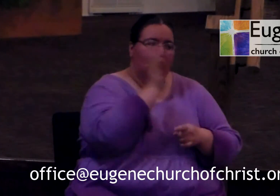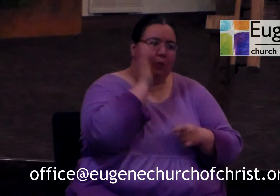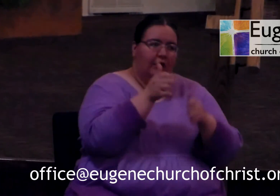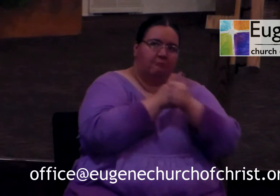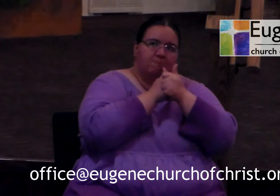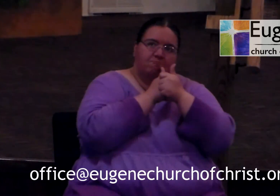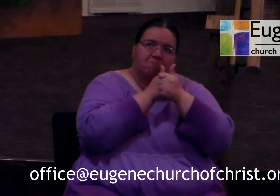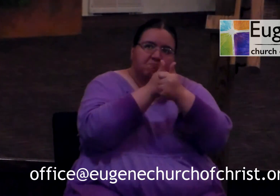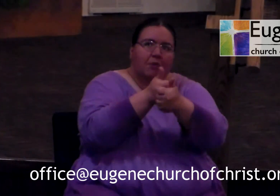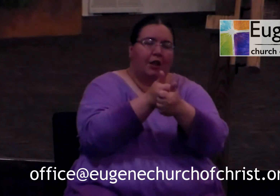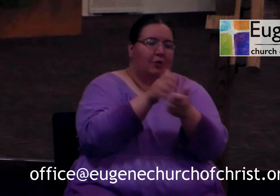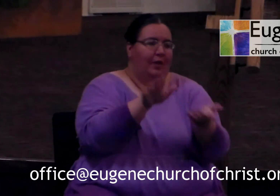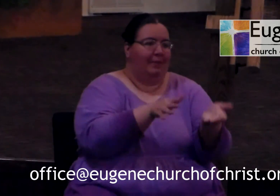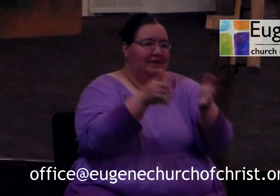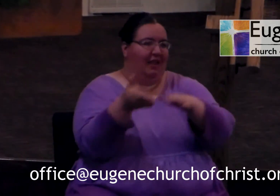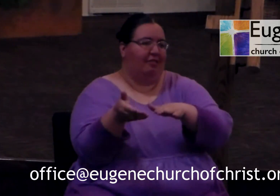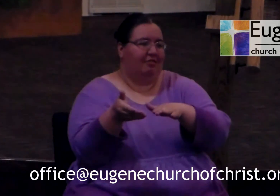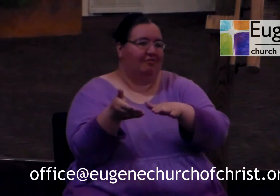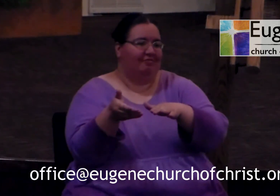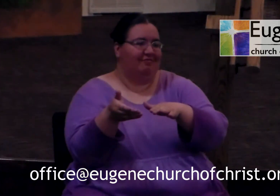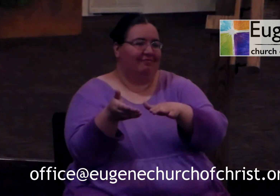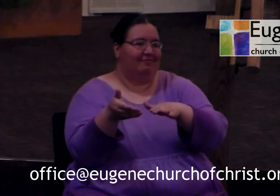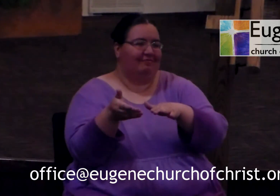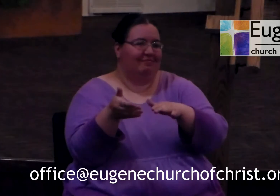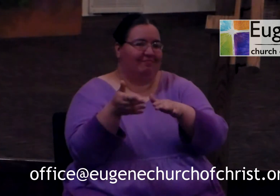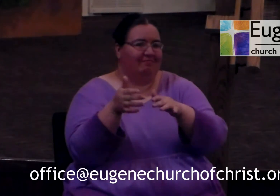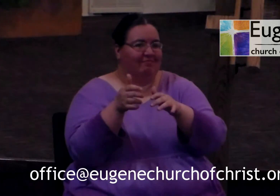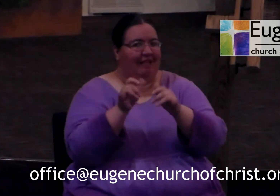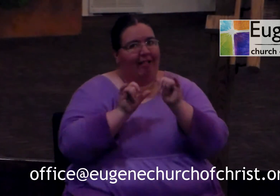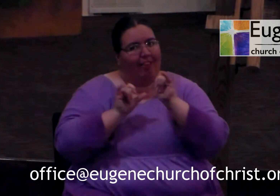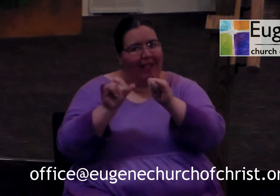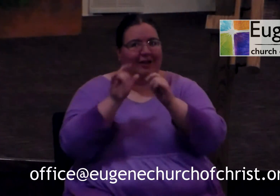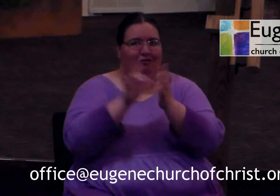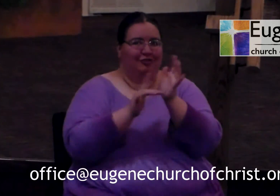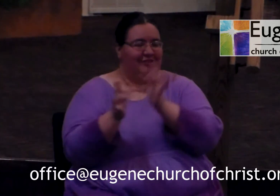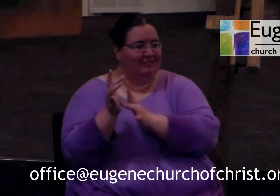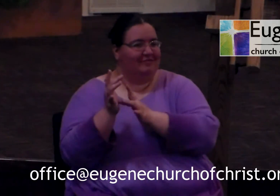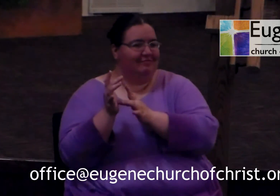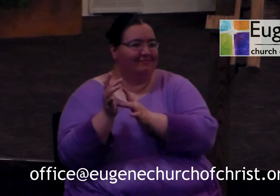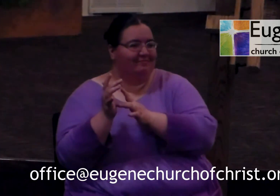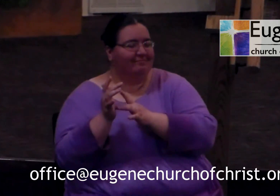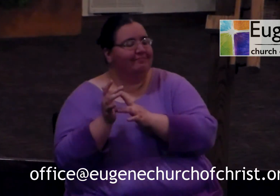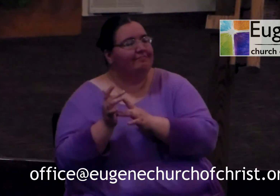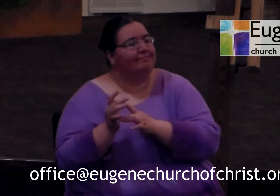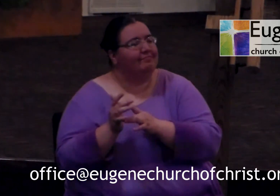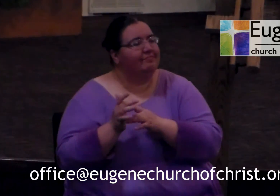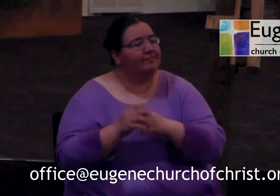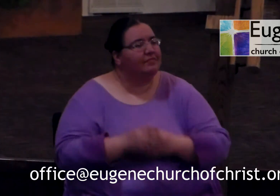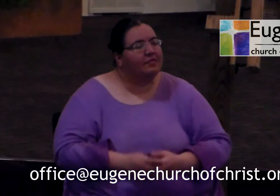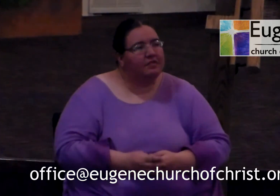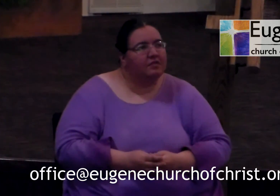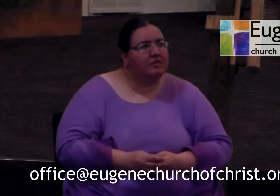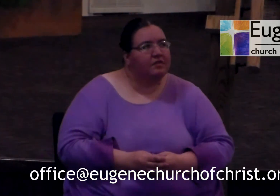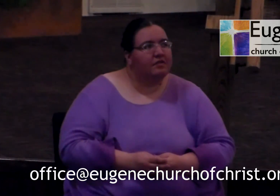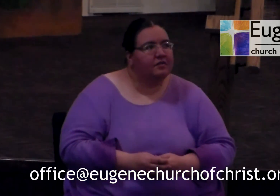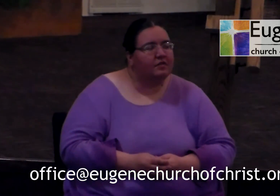we have are just part of the journey that takes us there. They are not intended for us to think there's no